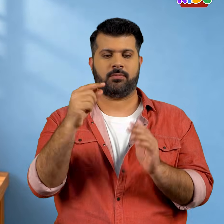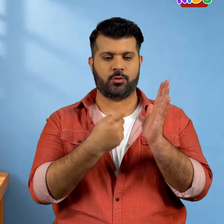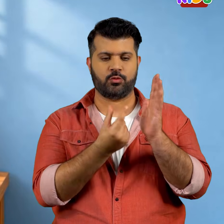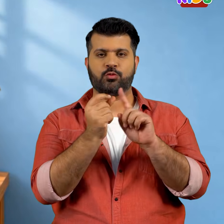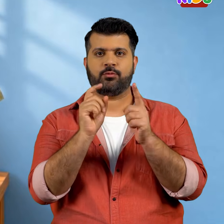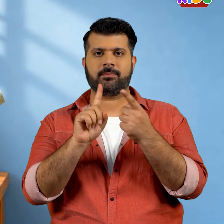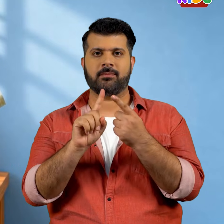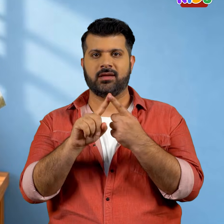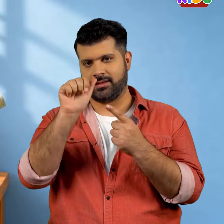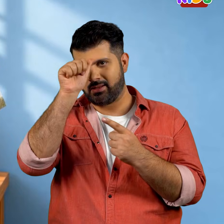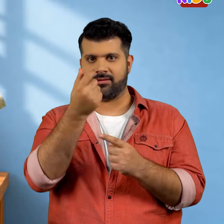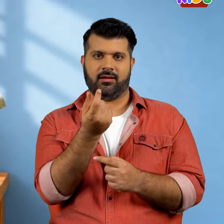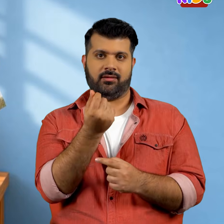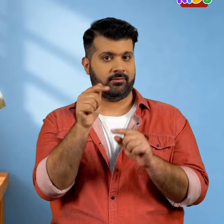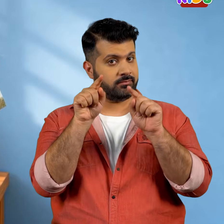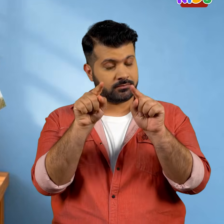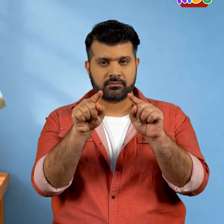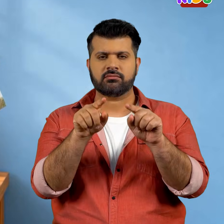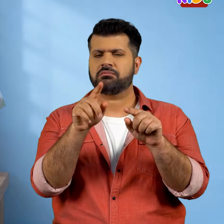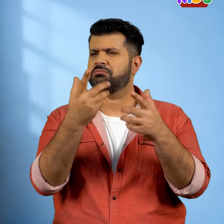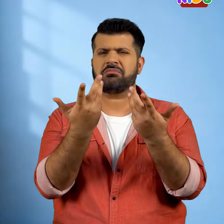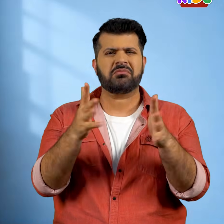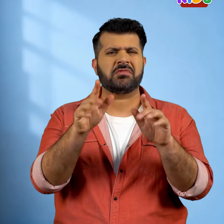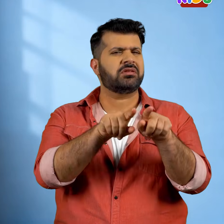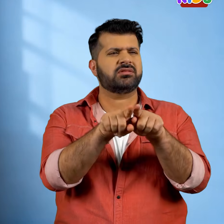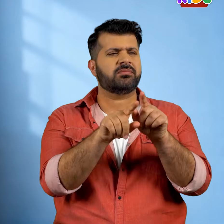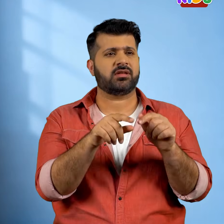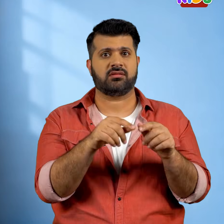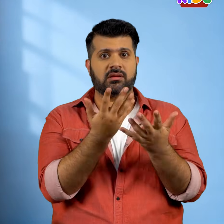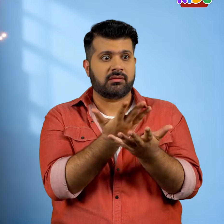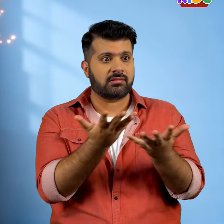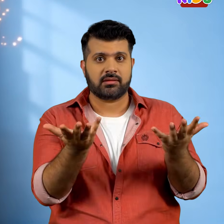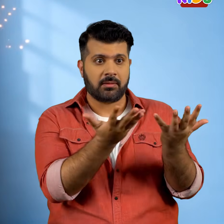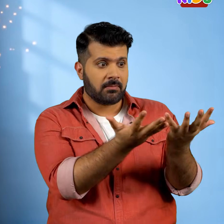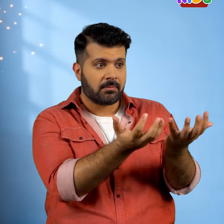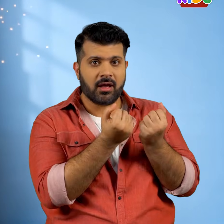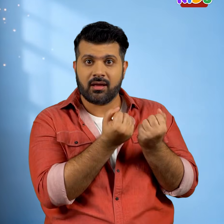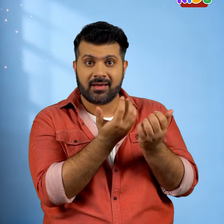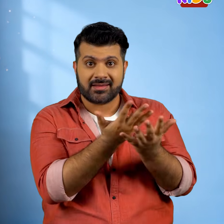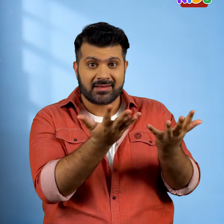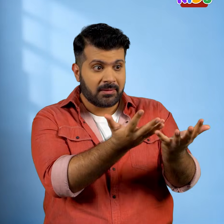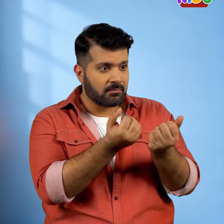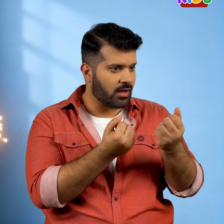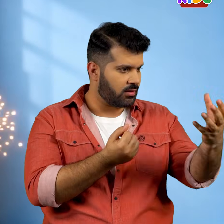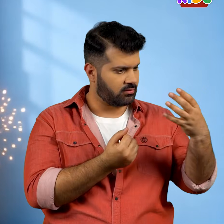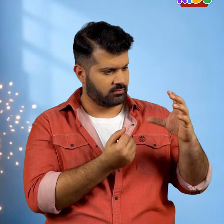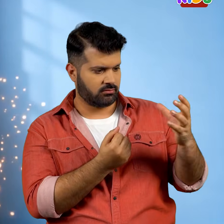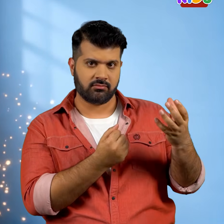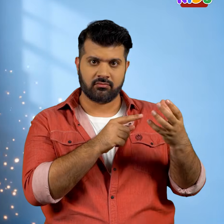is Indian currency. For example, when you want to buy something, it has a price tag.